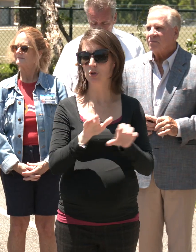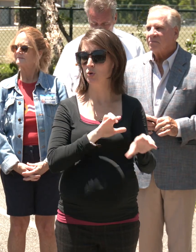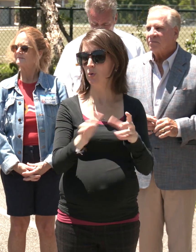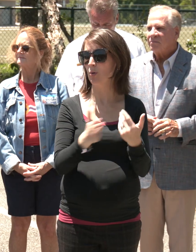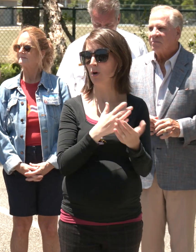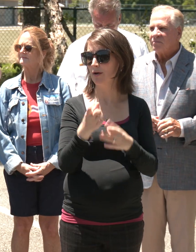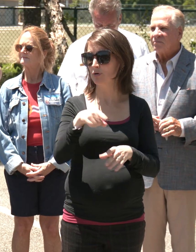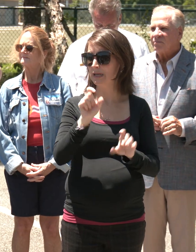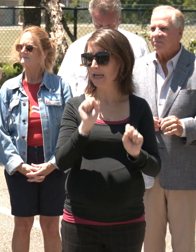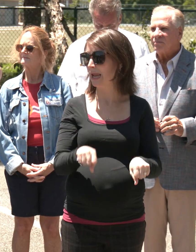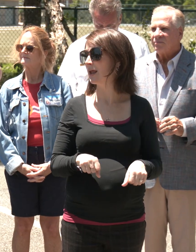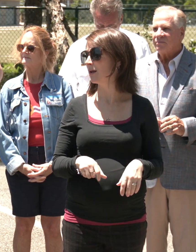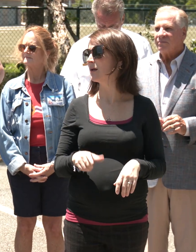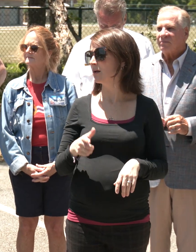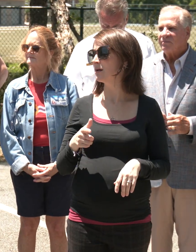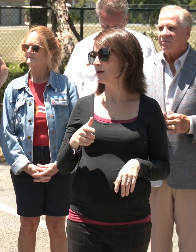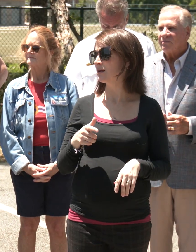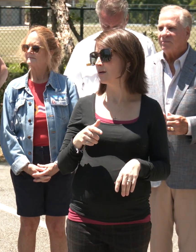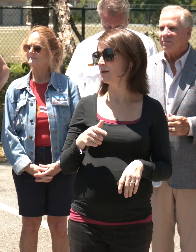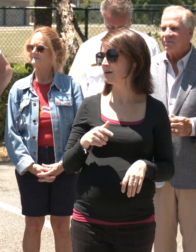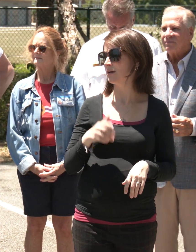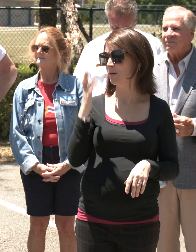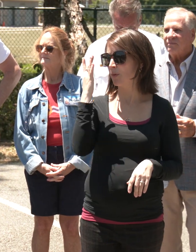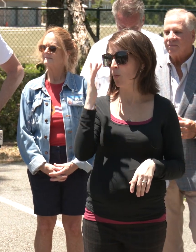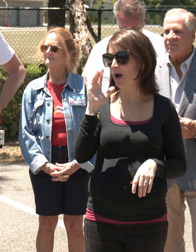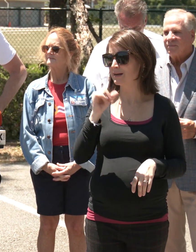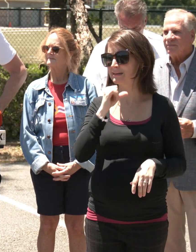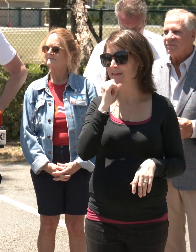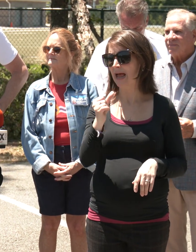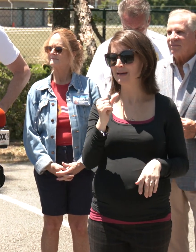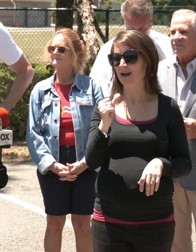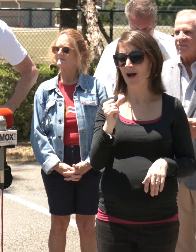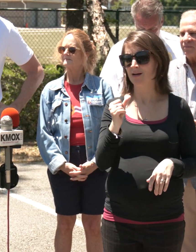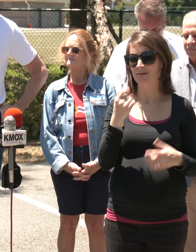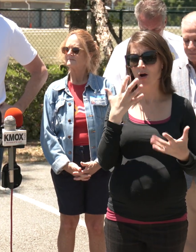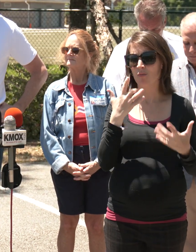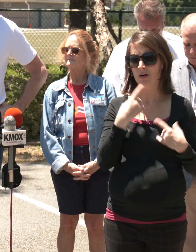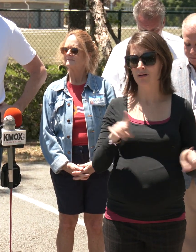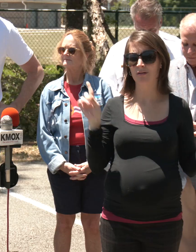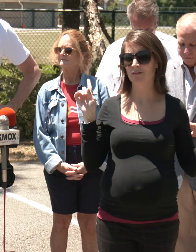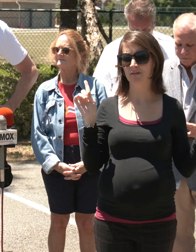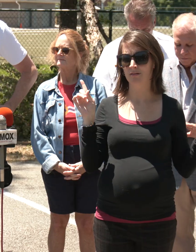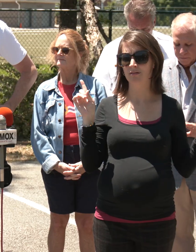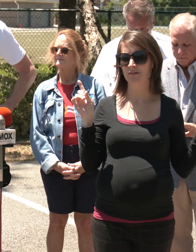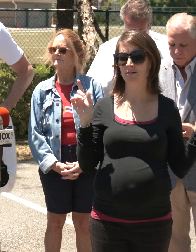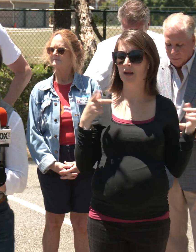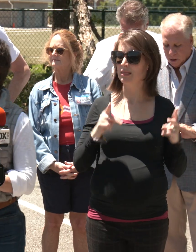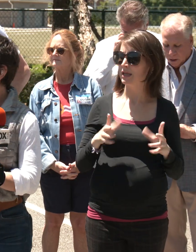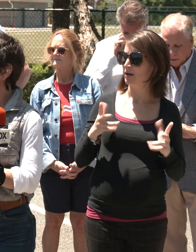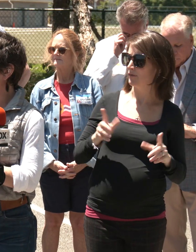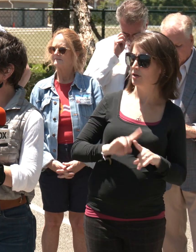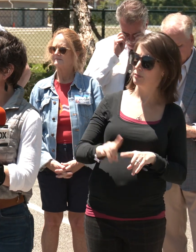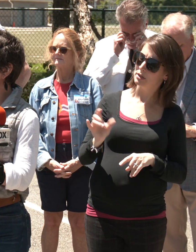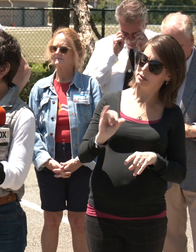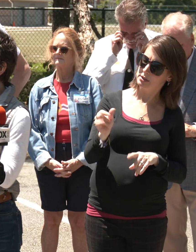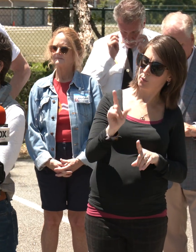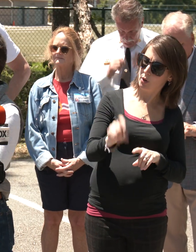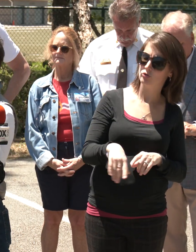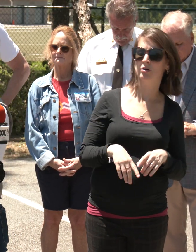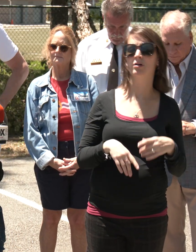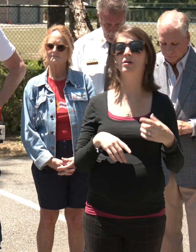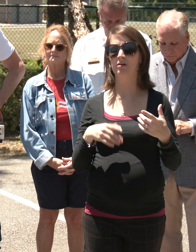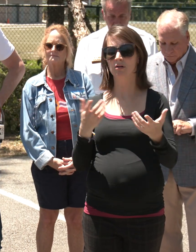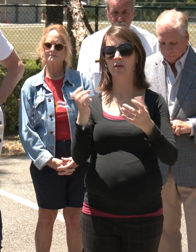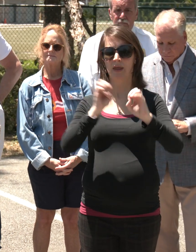us. why shouldn't We're that gonna have go. been- We're gonna. Why hold shouldn't on. that have been Let the mayor- issued let the by mayor- now, though? Let the mayor That's the finish. There's a question. lot of work that I know, has to be same done, question. Elliot. That, you know,